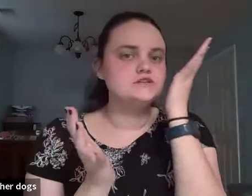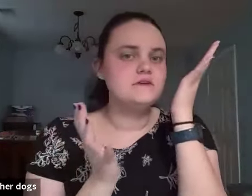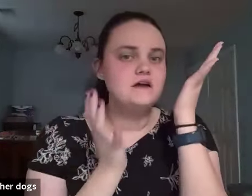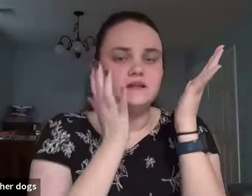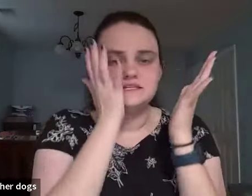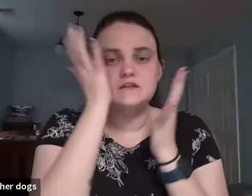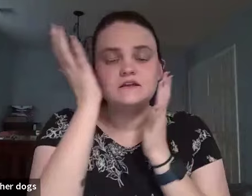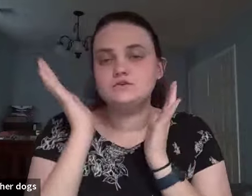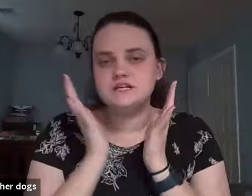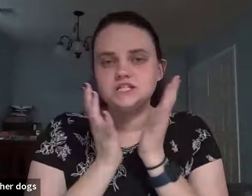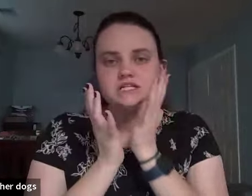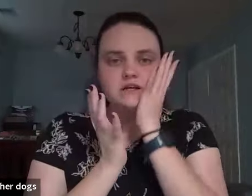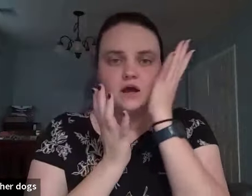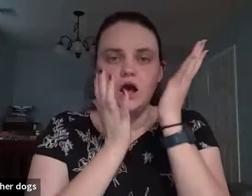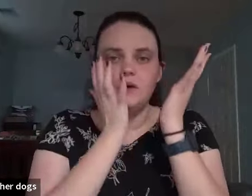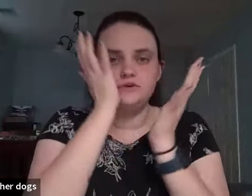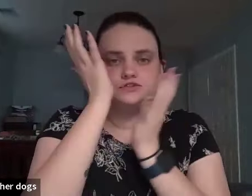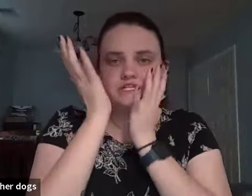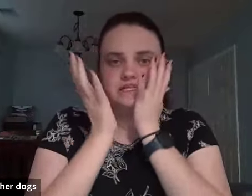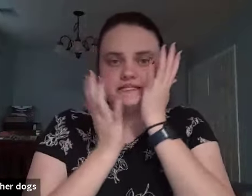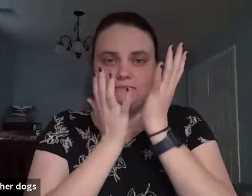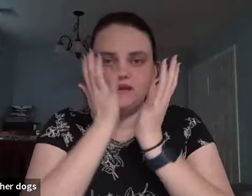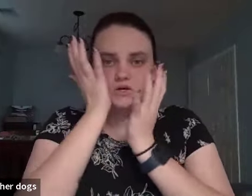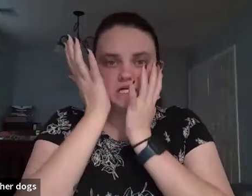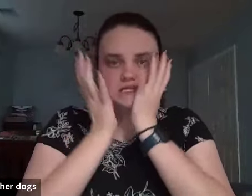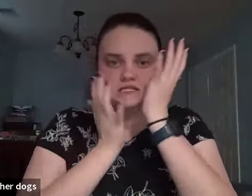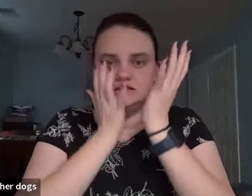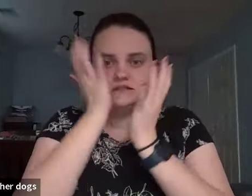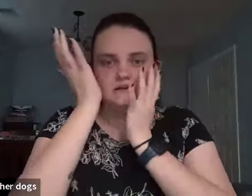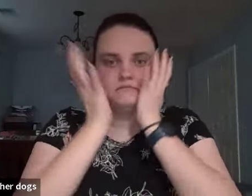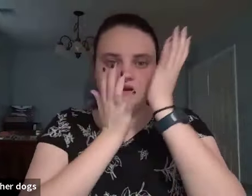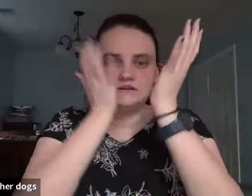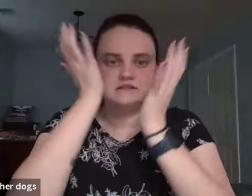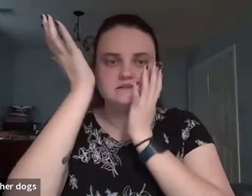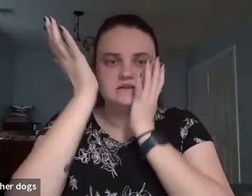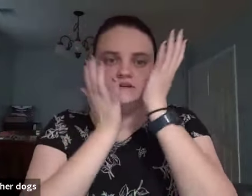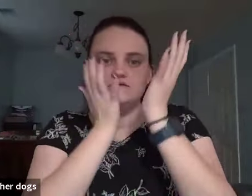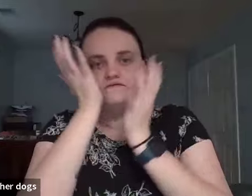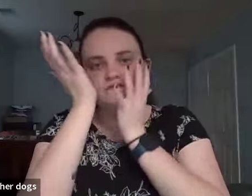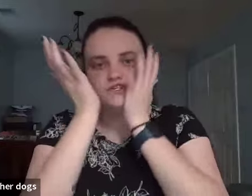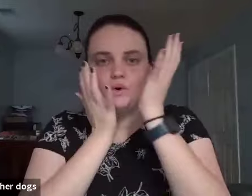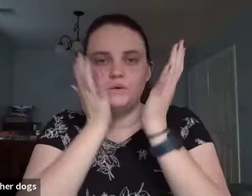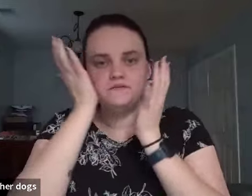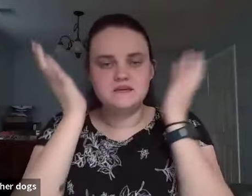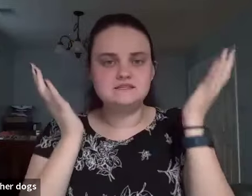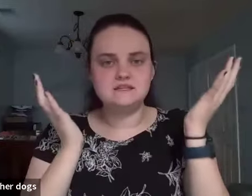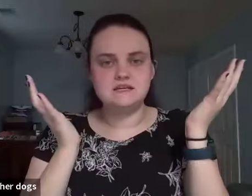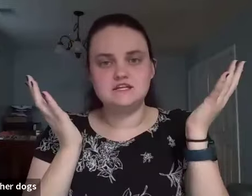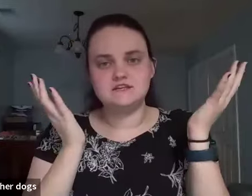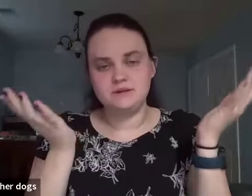your five. Like it's not like full touching up your cheeks. Embarrassed, embarrassed. Visual with this is if people